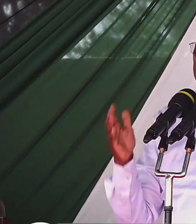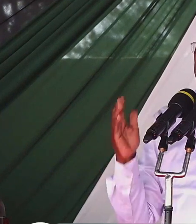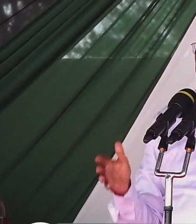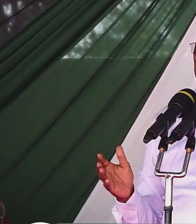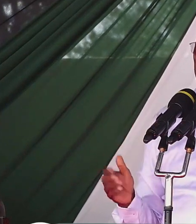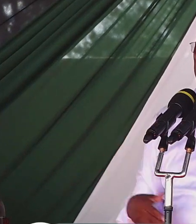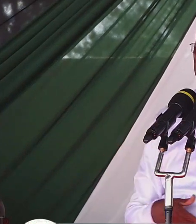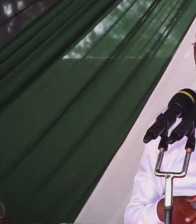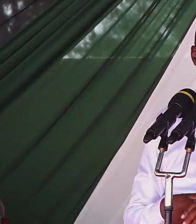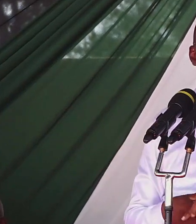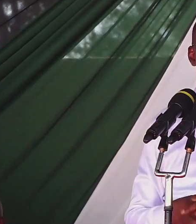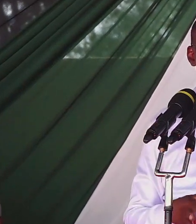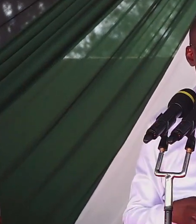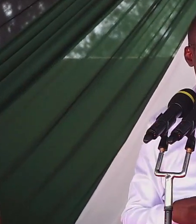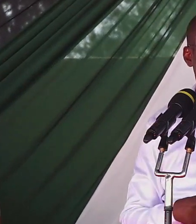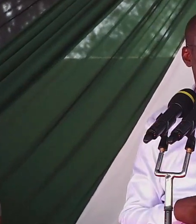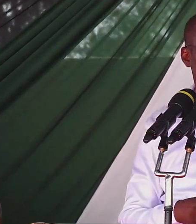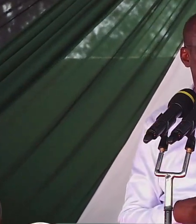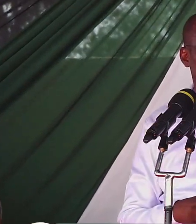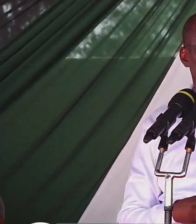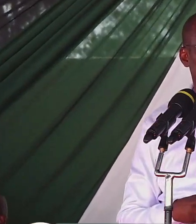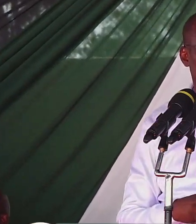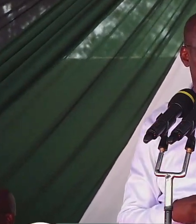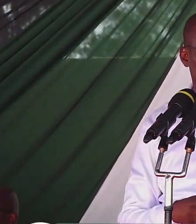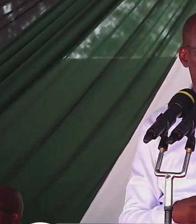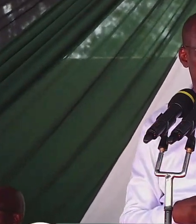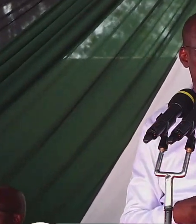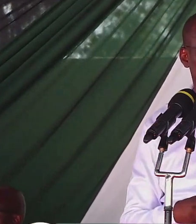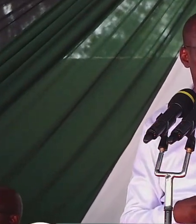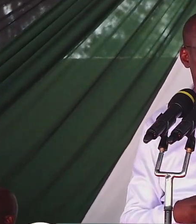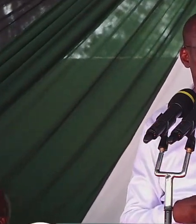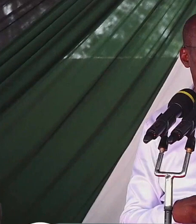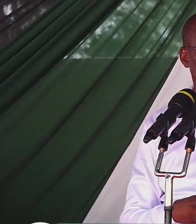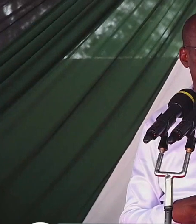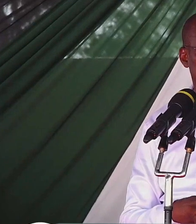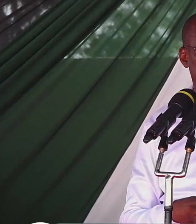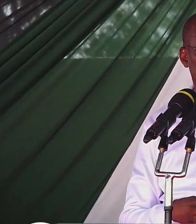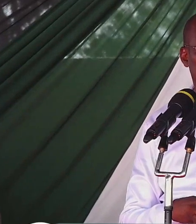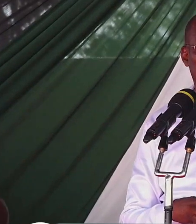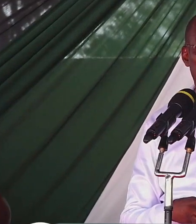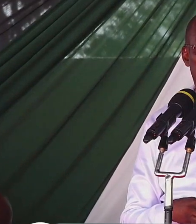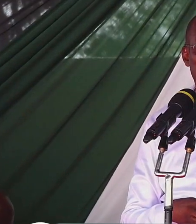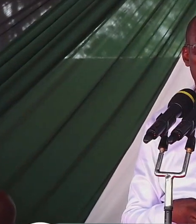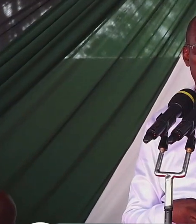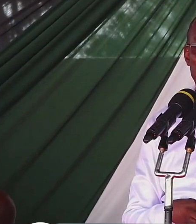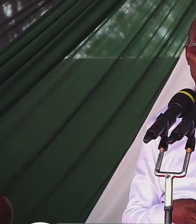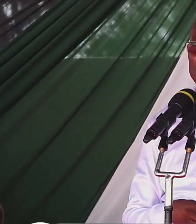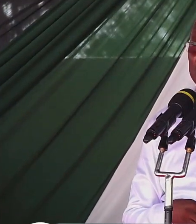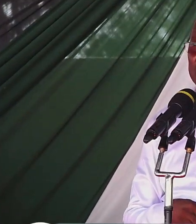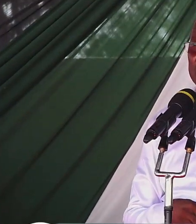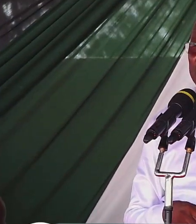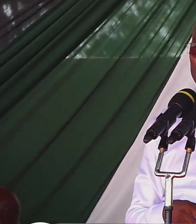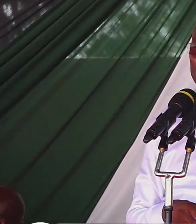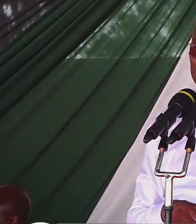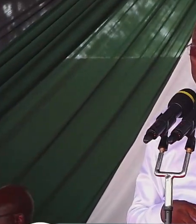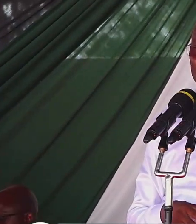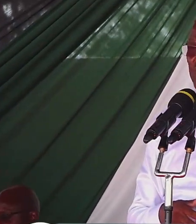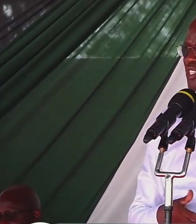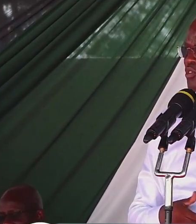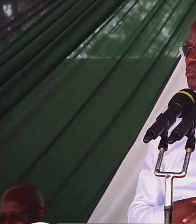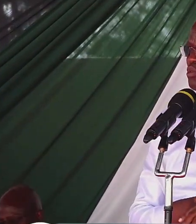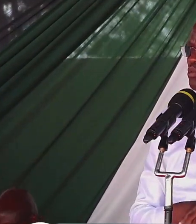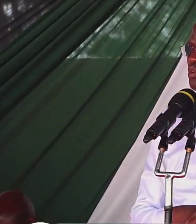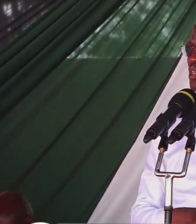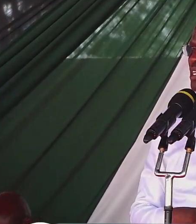you've really stayed with us for that long. I also want to extend my sincere